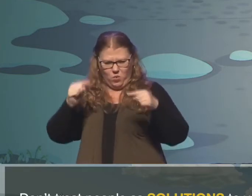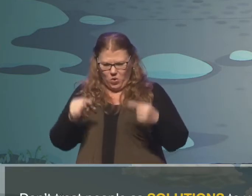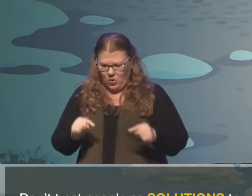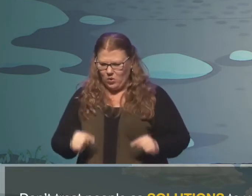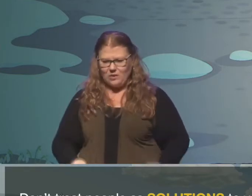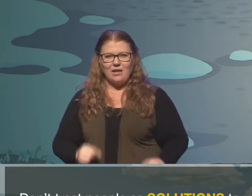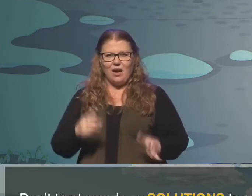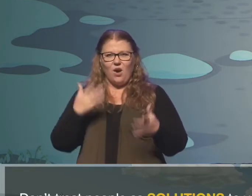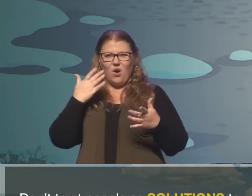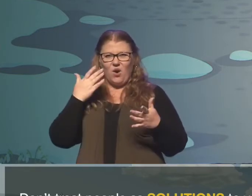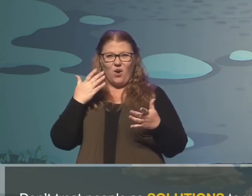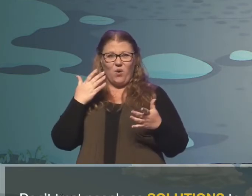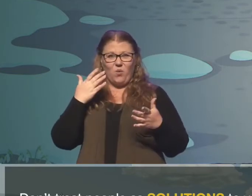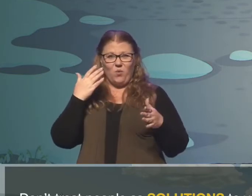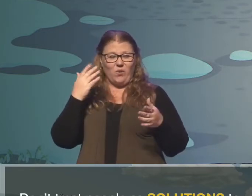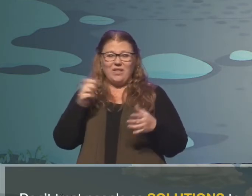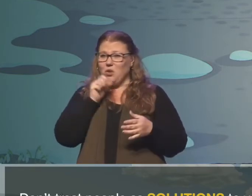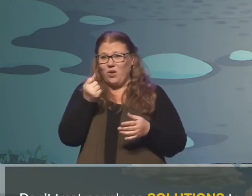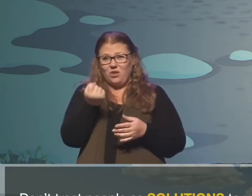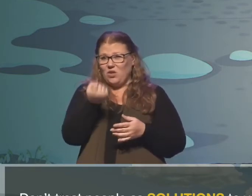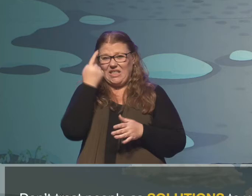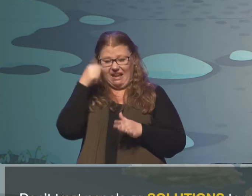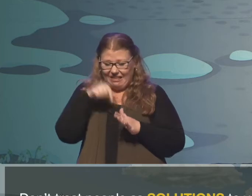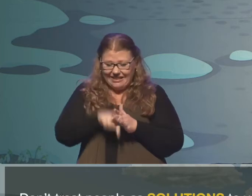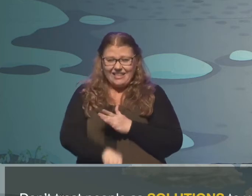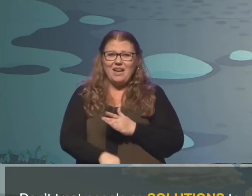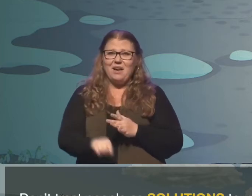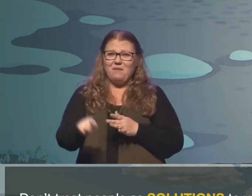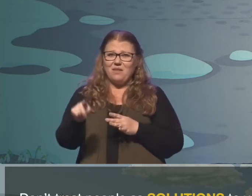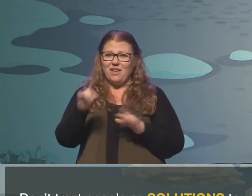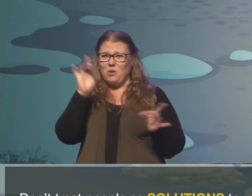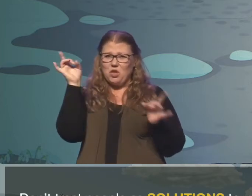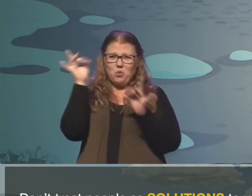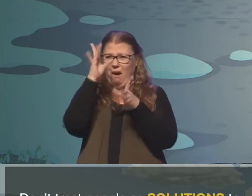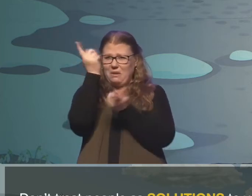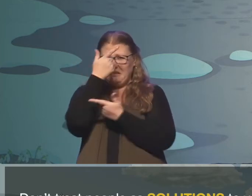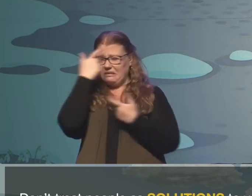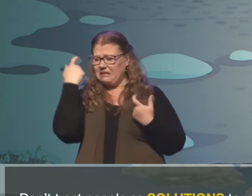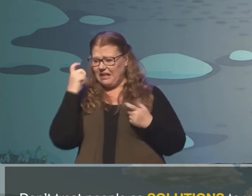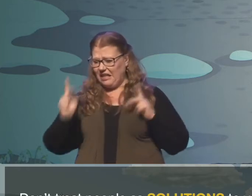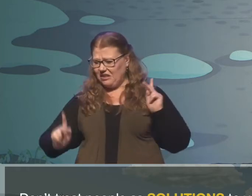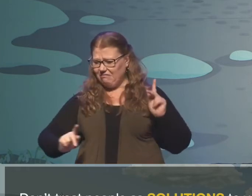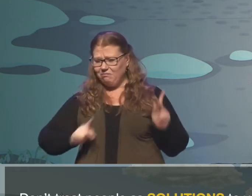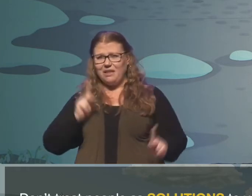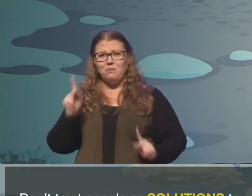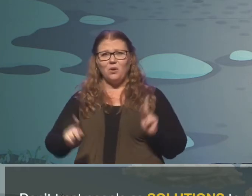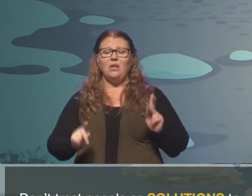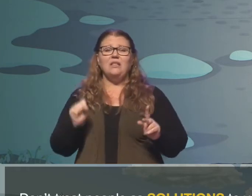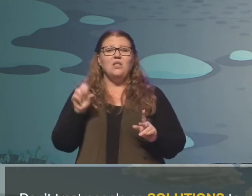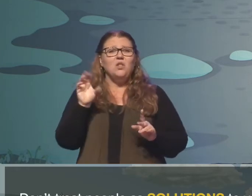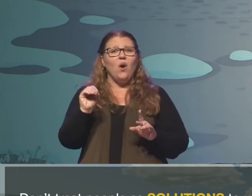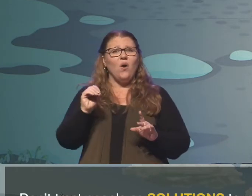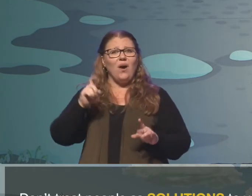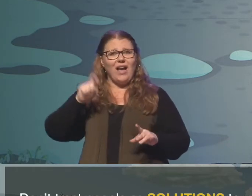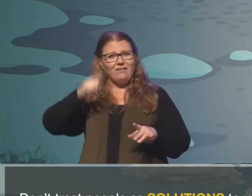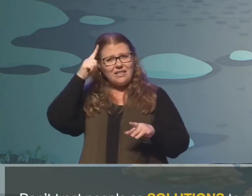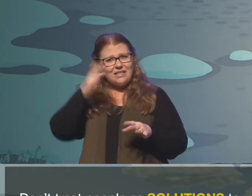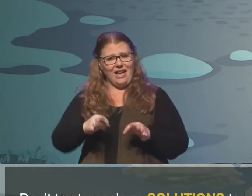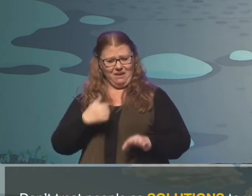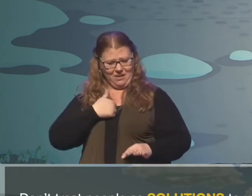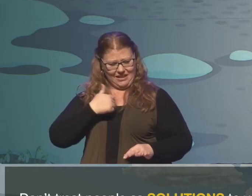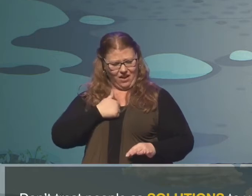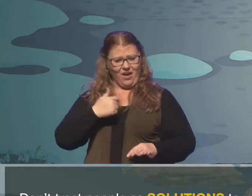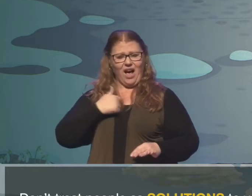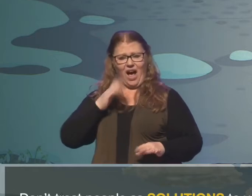and we don't know the depth of it. And we traumatize one another. And so I just have to make this decision. I'll be